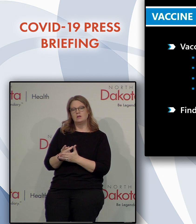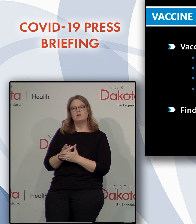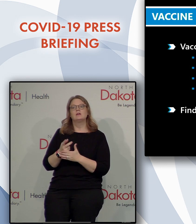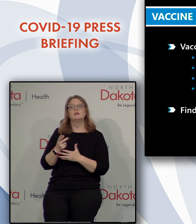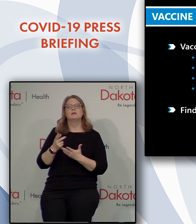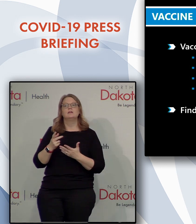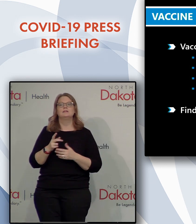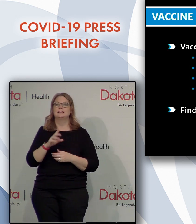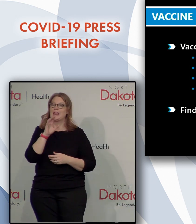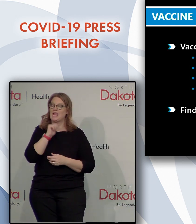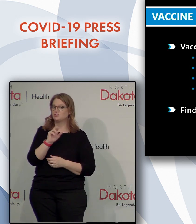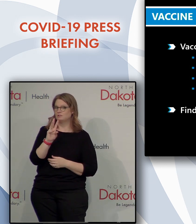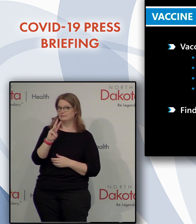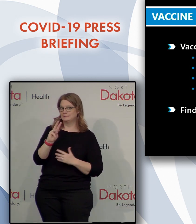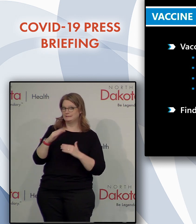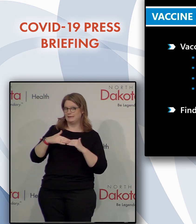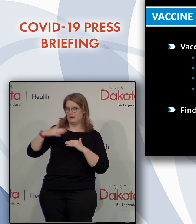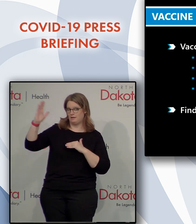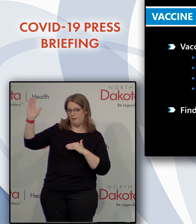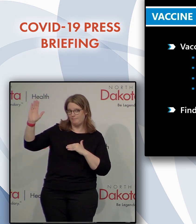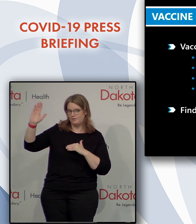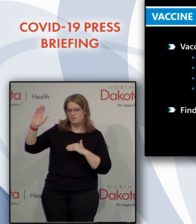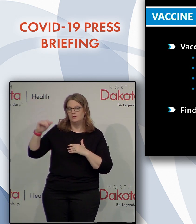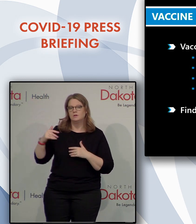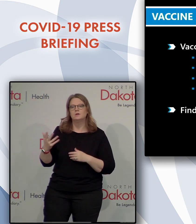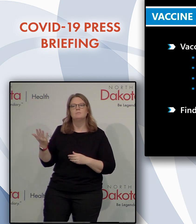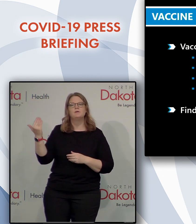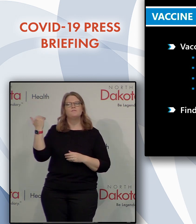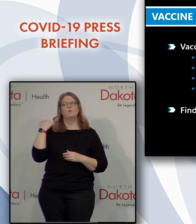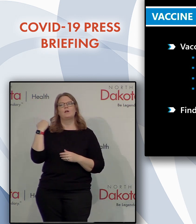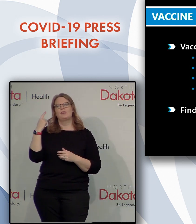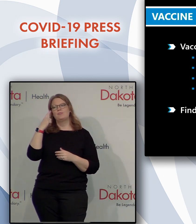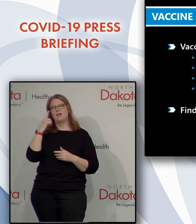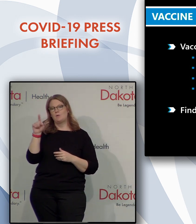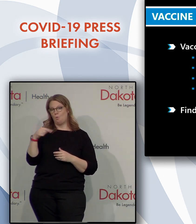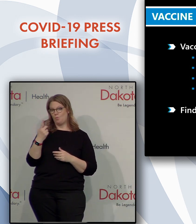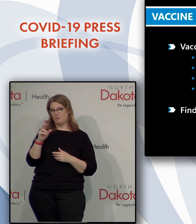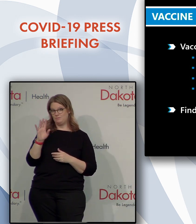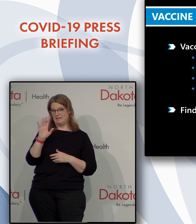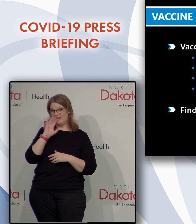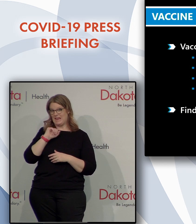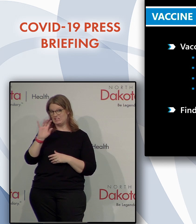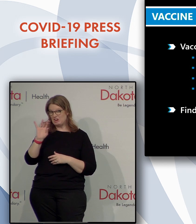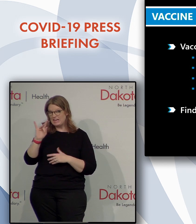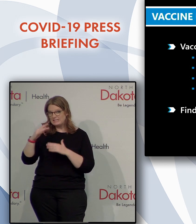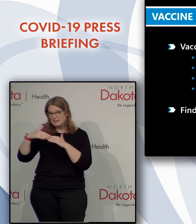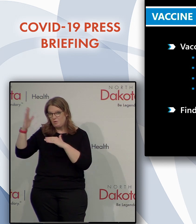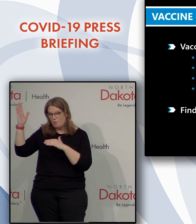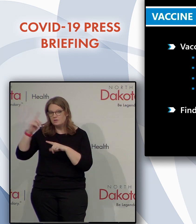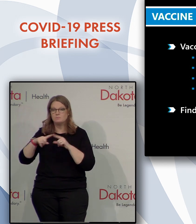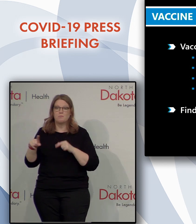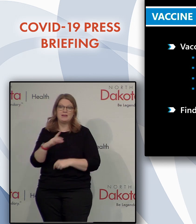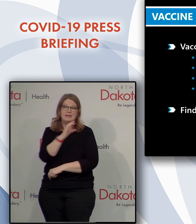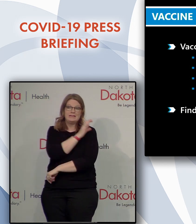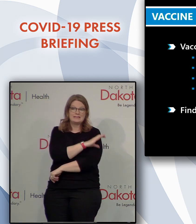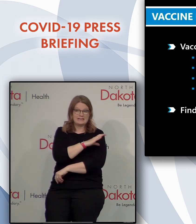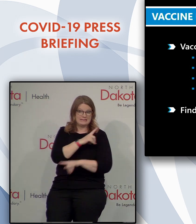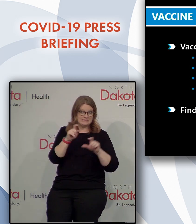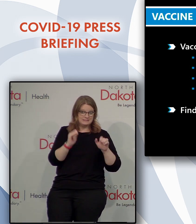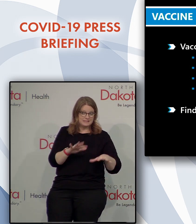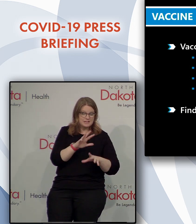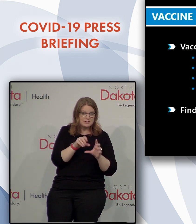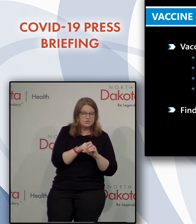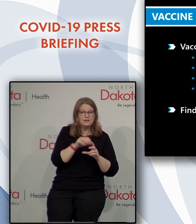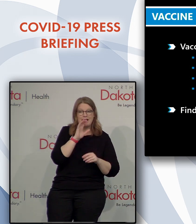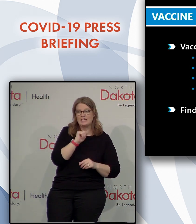individuals 16 and older. And so previously we had thought it would just be 18 and older, but clinical trials did include 16